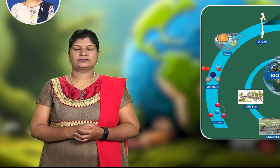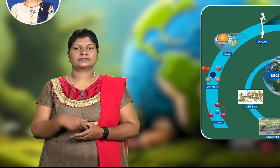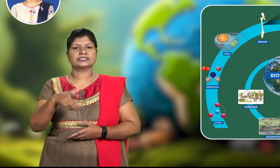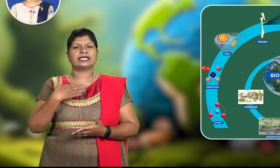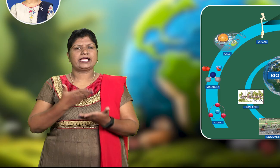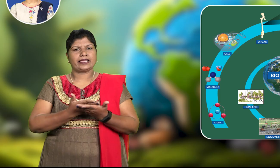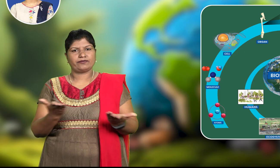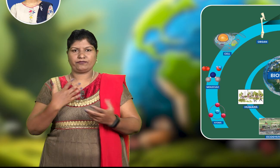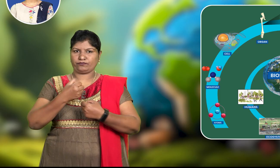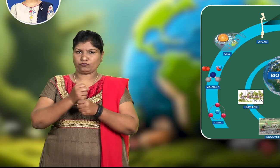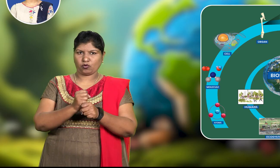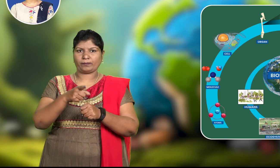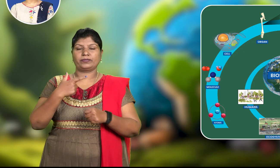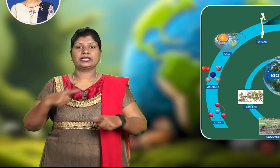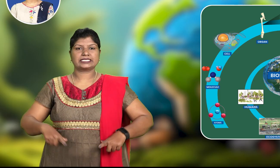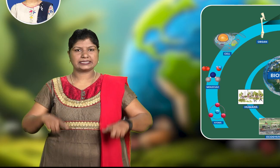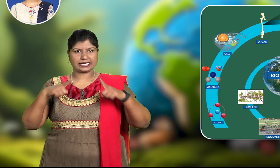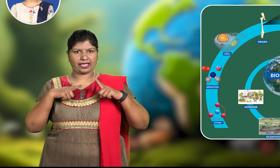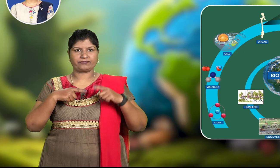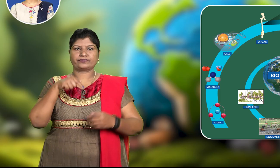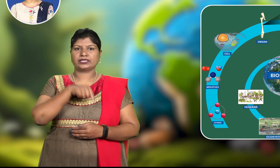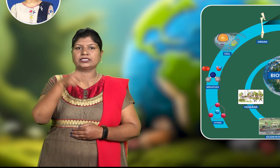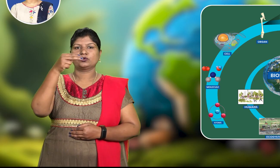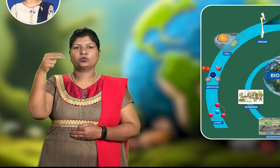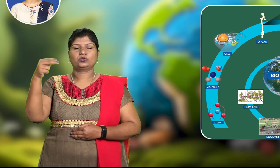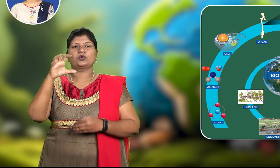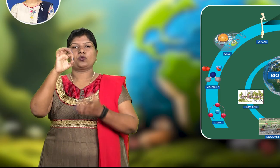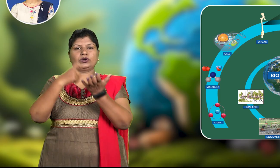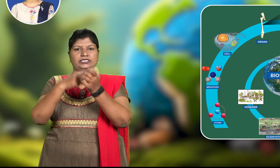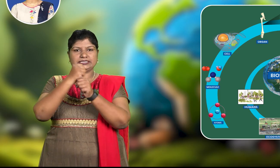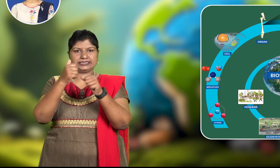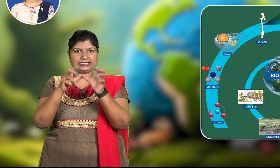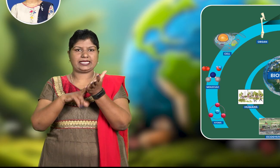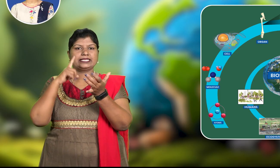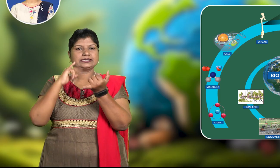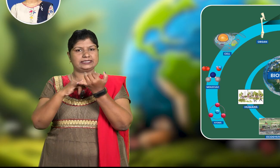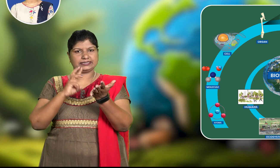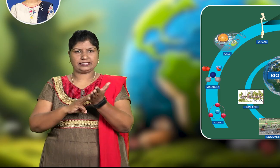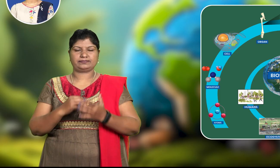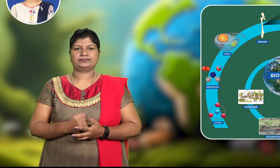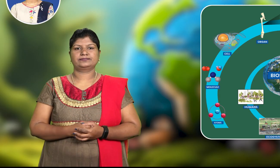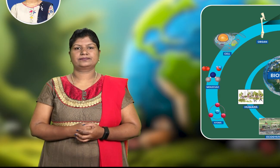Any form of life can be called an organism.